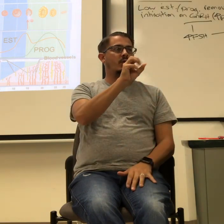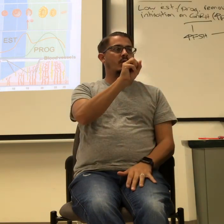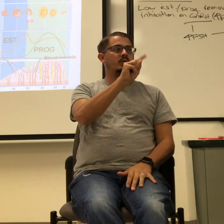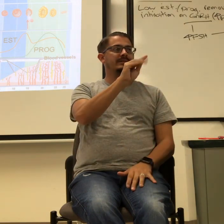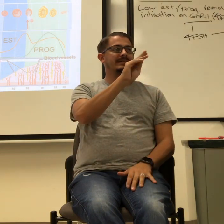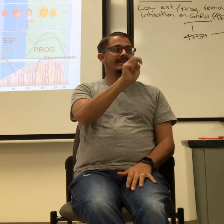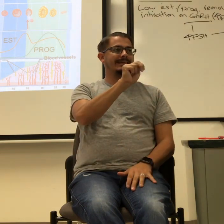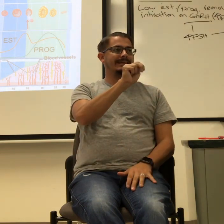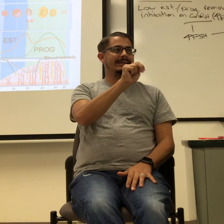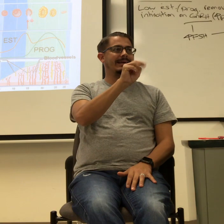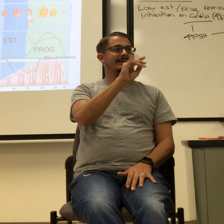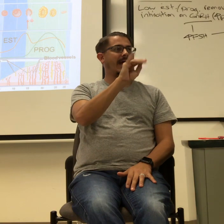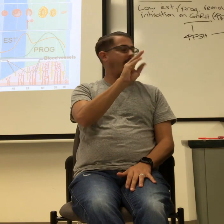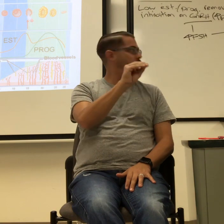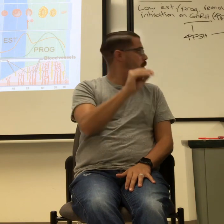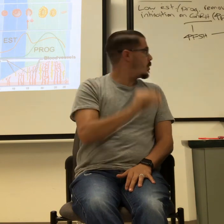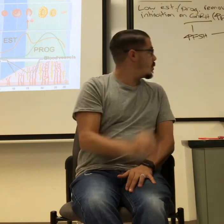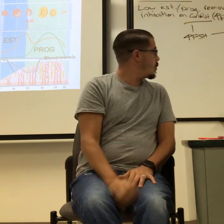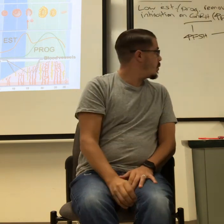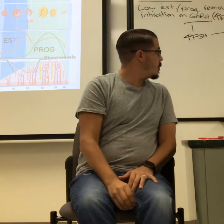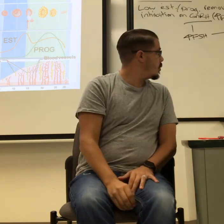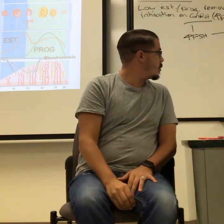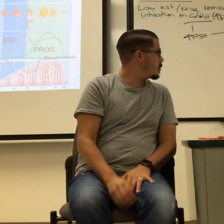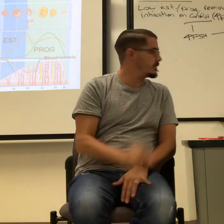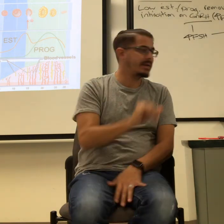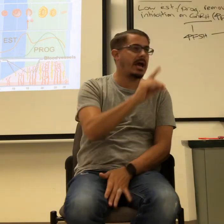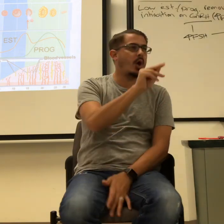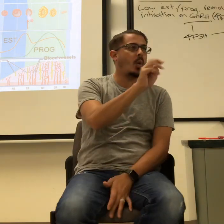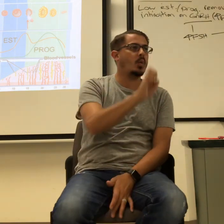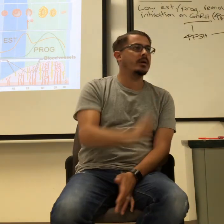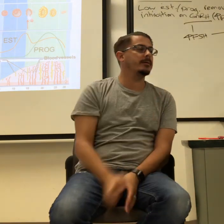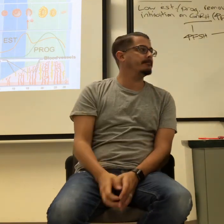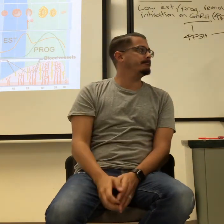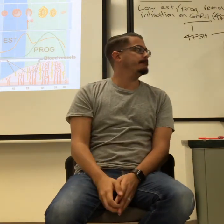So what we also said was FSH, I'll draw a red arrow,